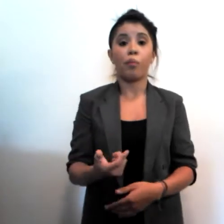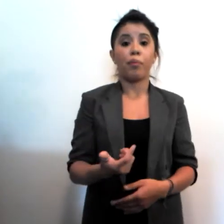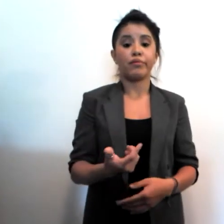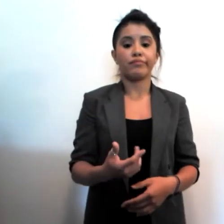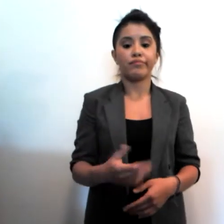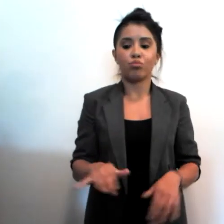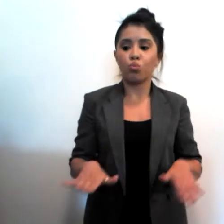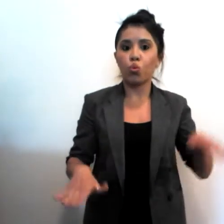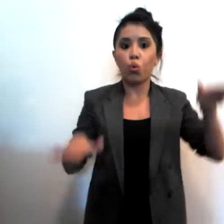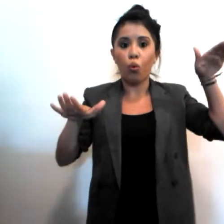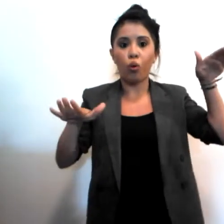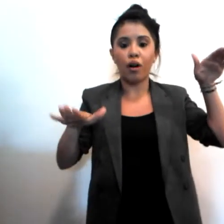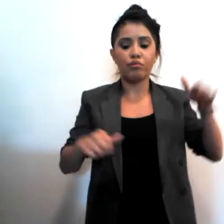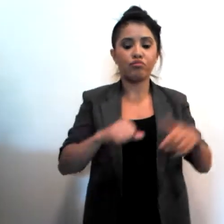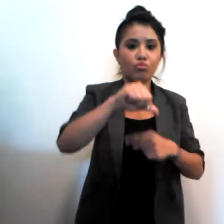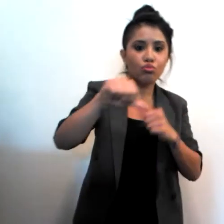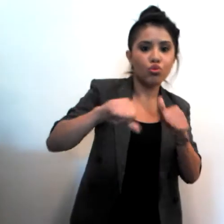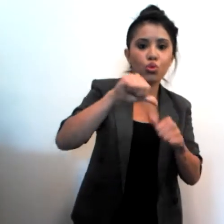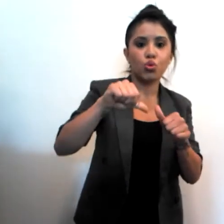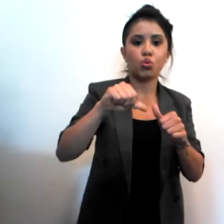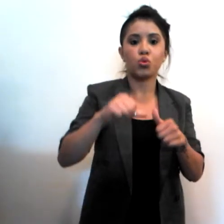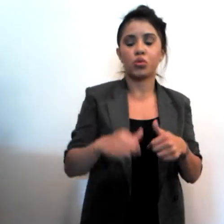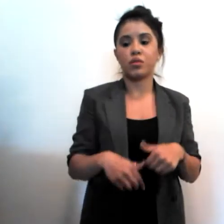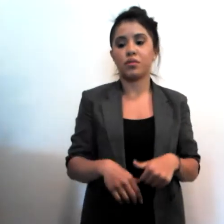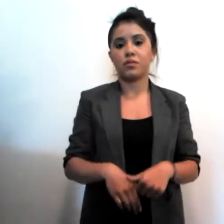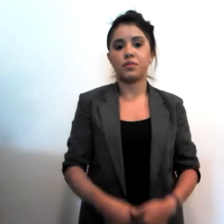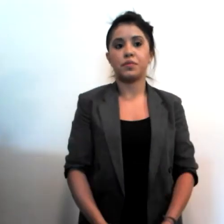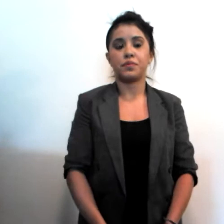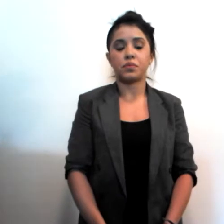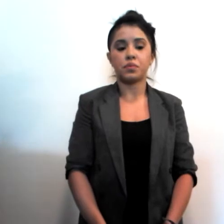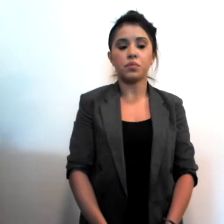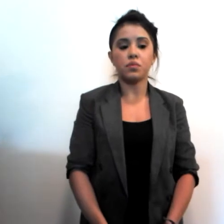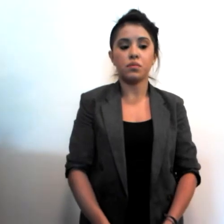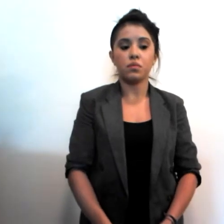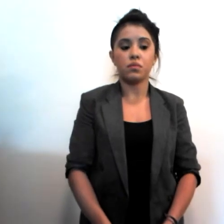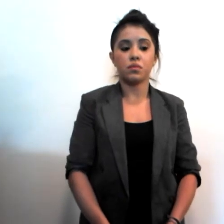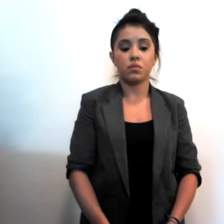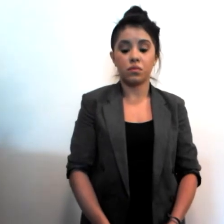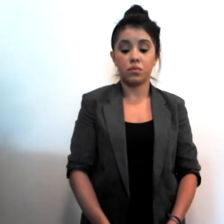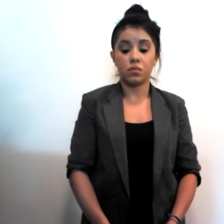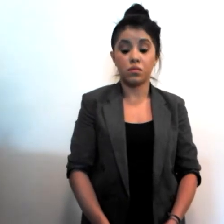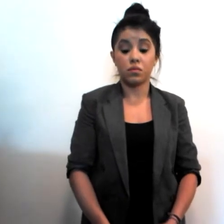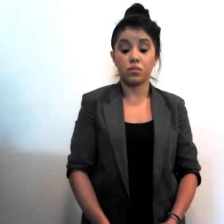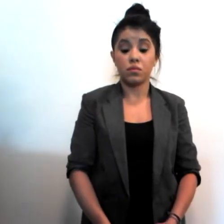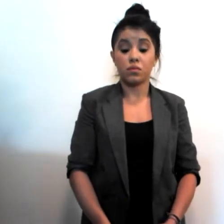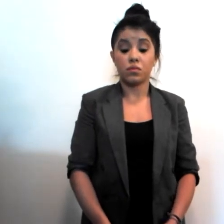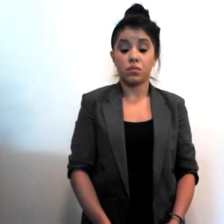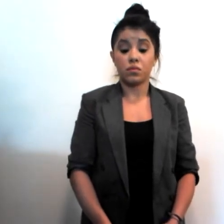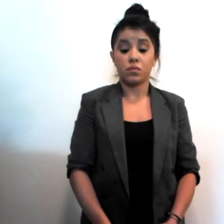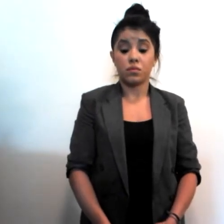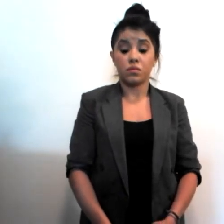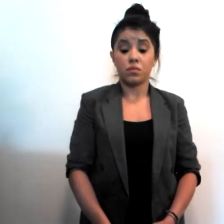of literature attests to the recognition that a child's social competence from 8 to 12 or 13 years of